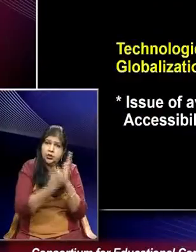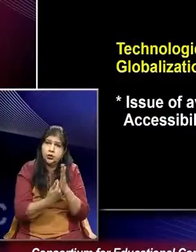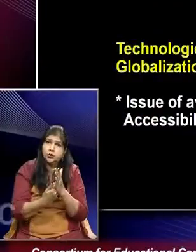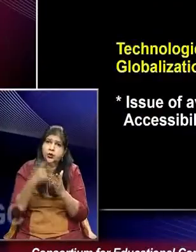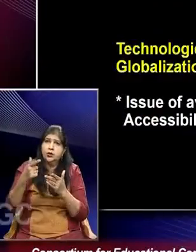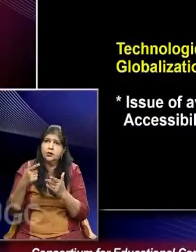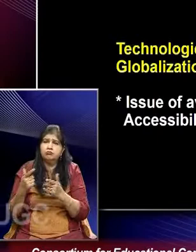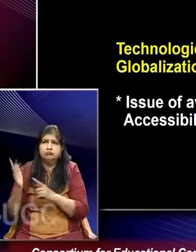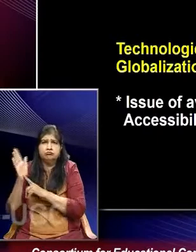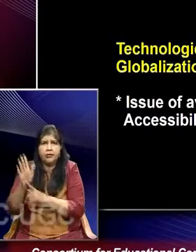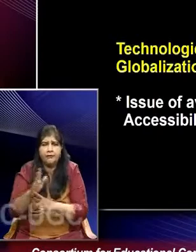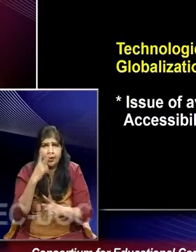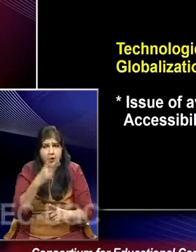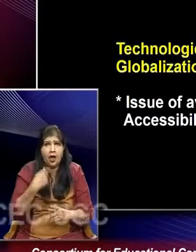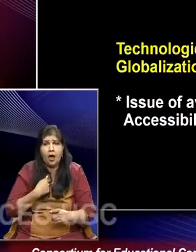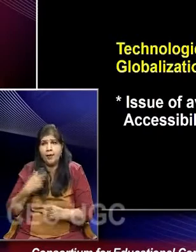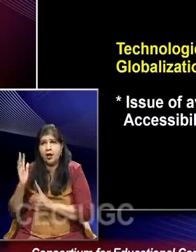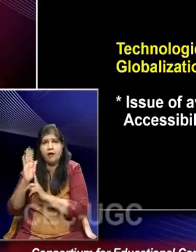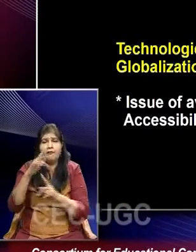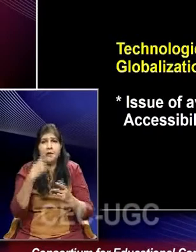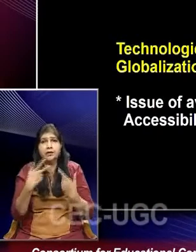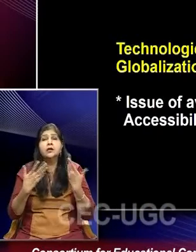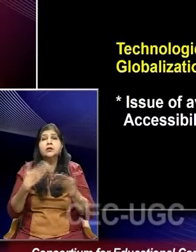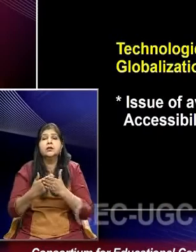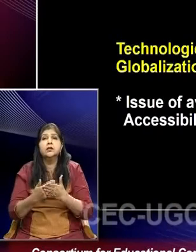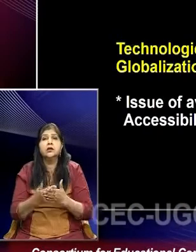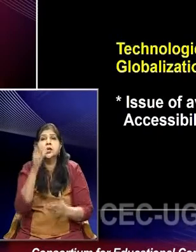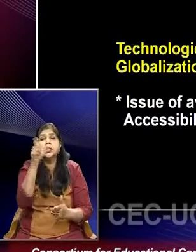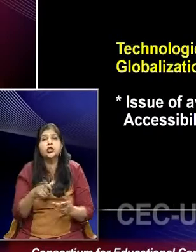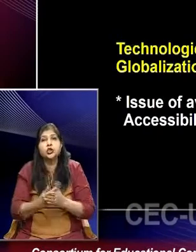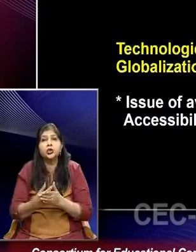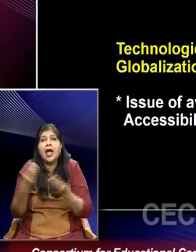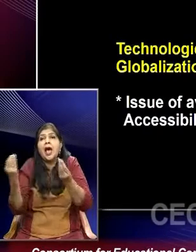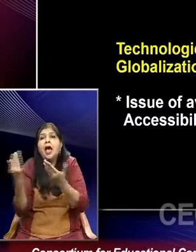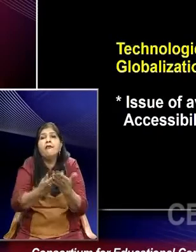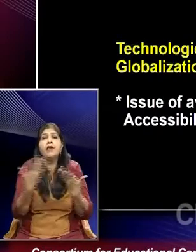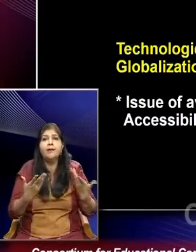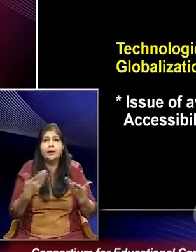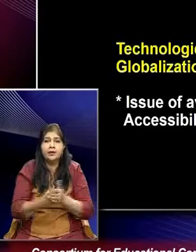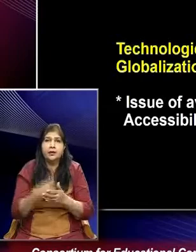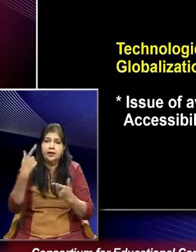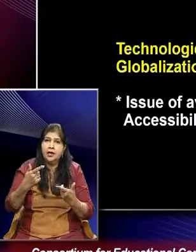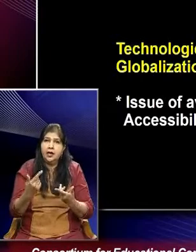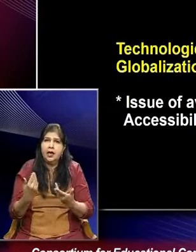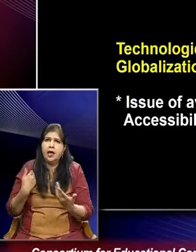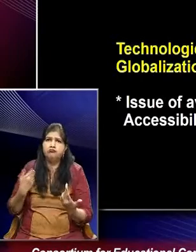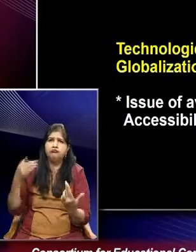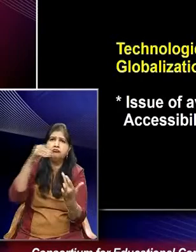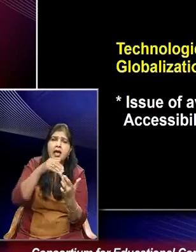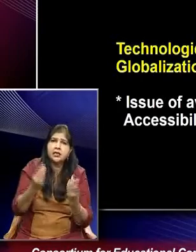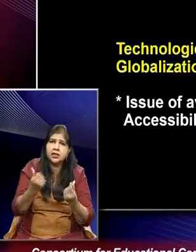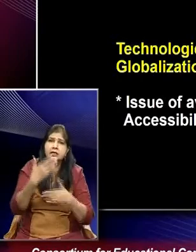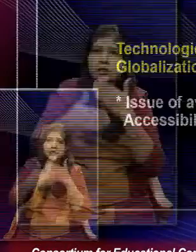to reflect on. And that is issue of availability and accessibility